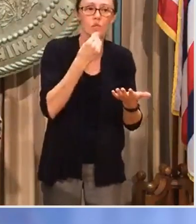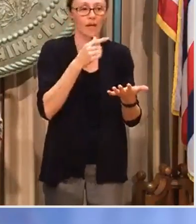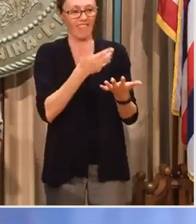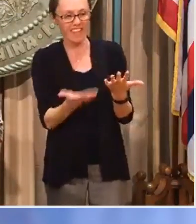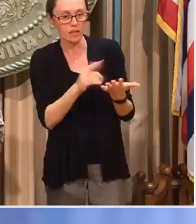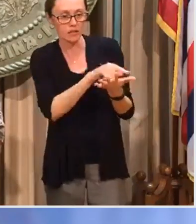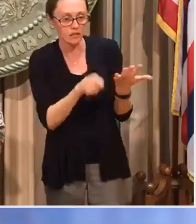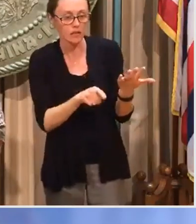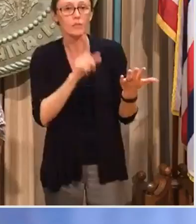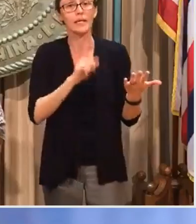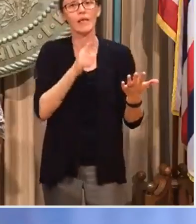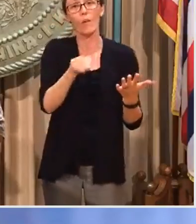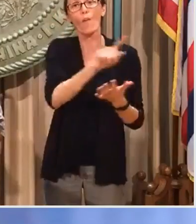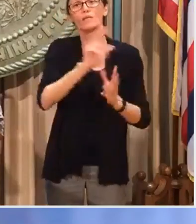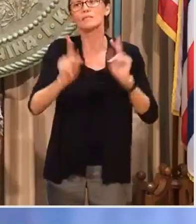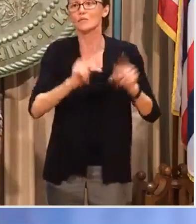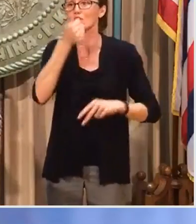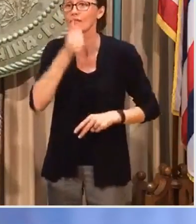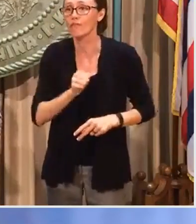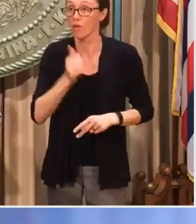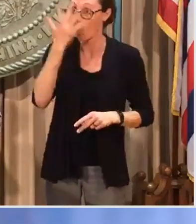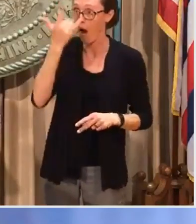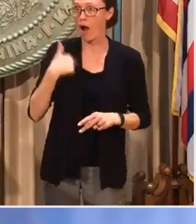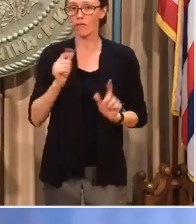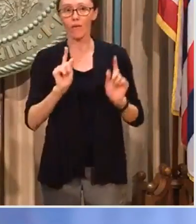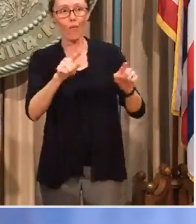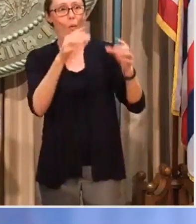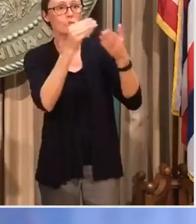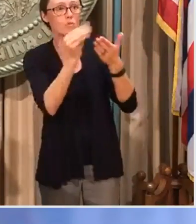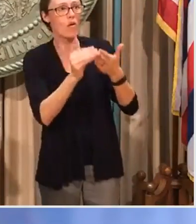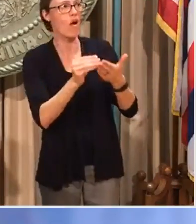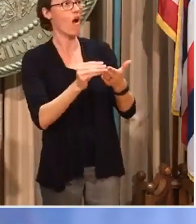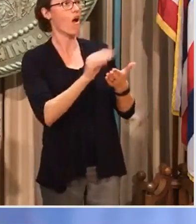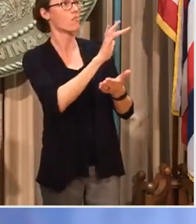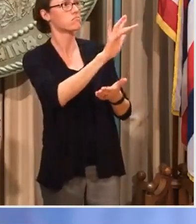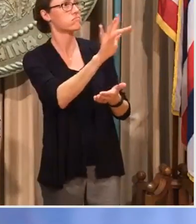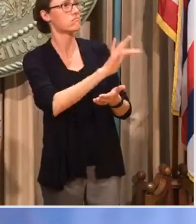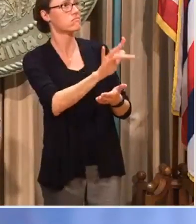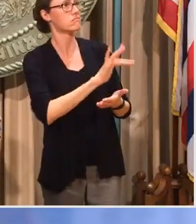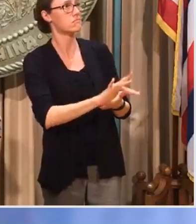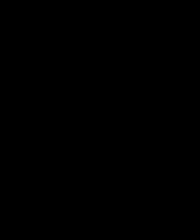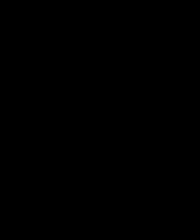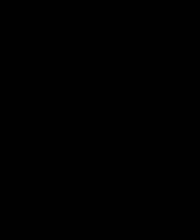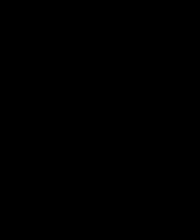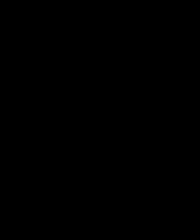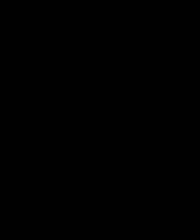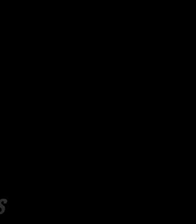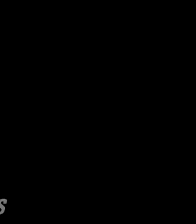to those shelves, they're all empty. So let's please take care of everyone.